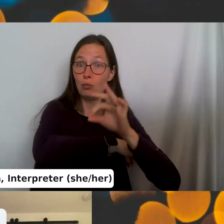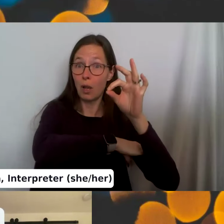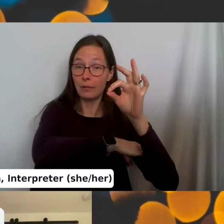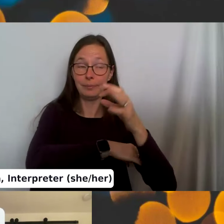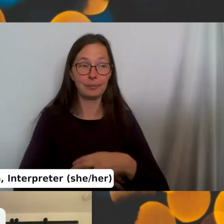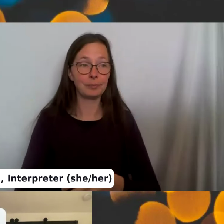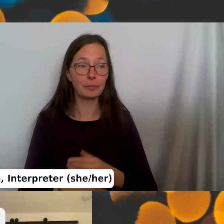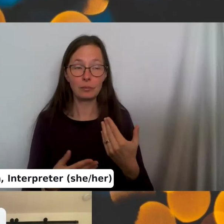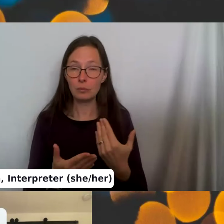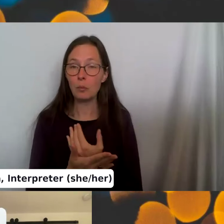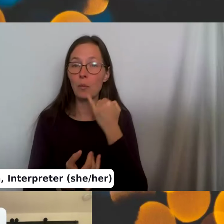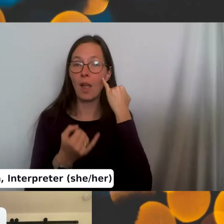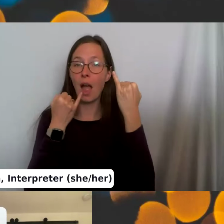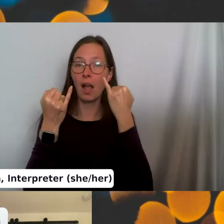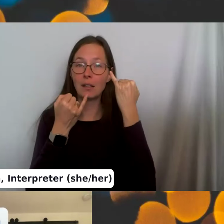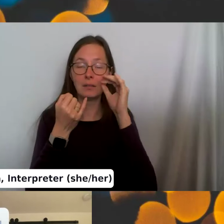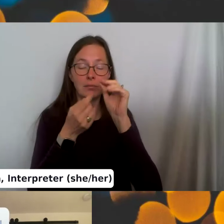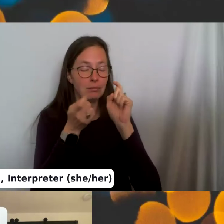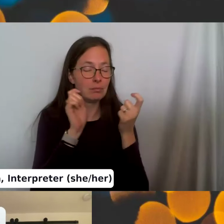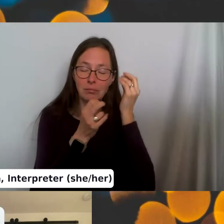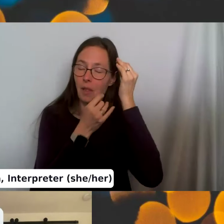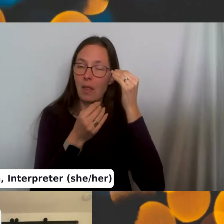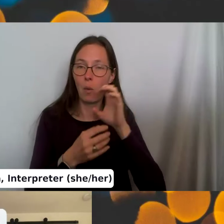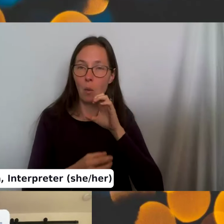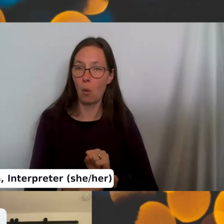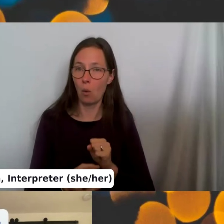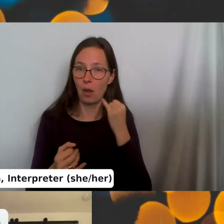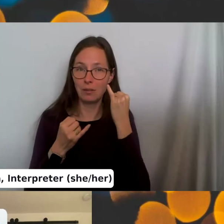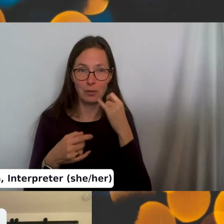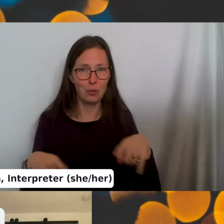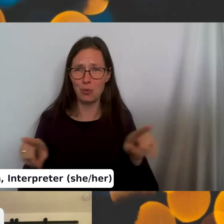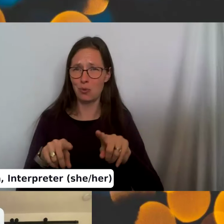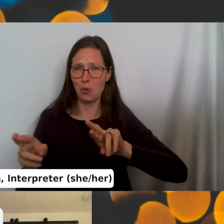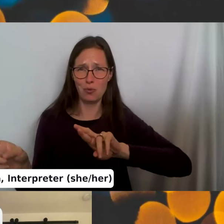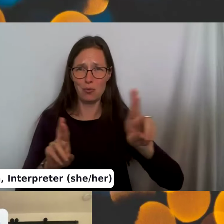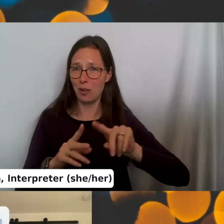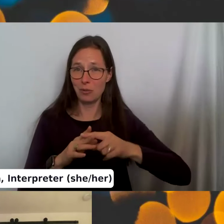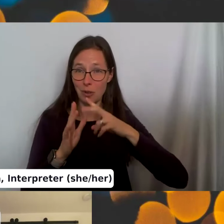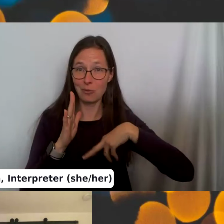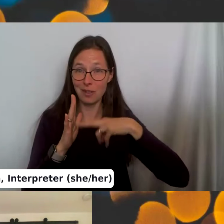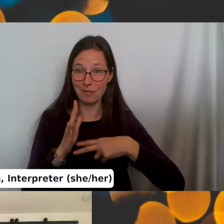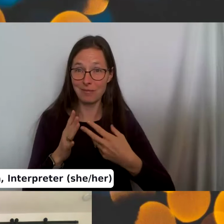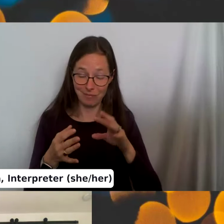Getting new ideas and rethinking the old. Yeah, these are great. You guys are ready to read for yourselves.